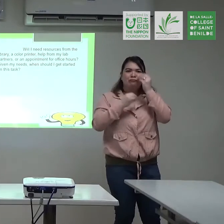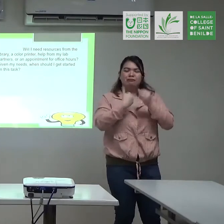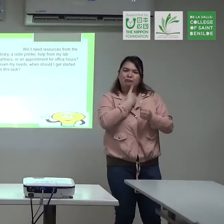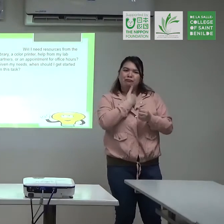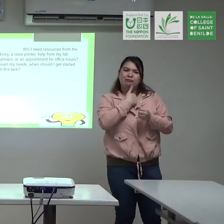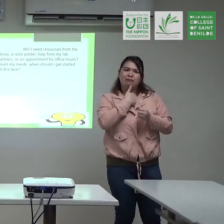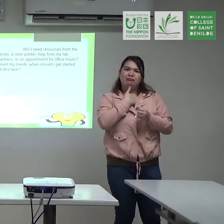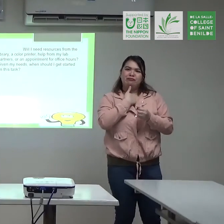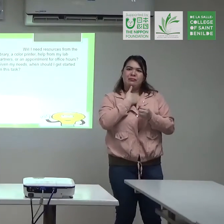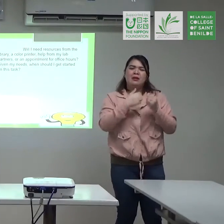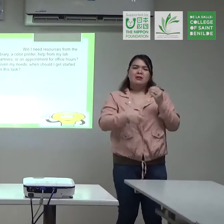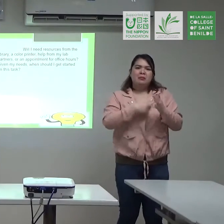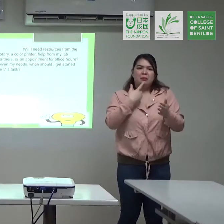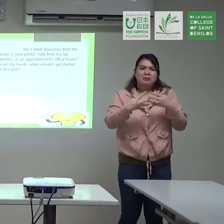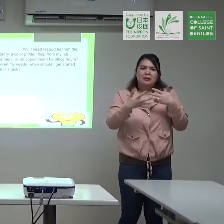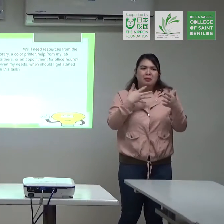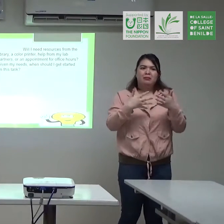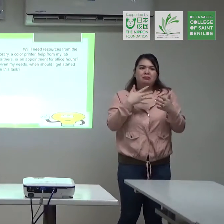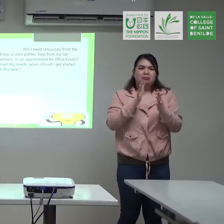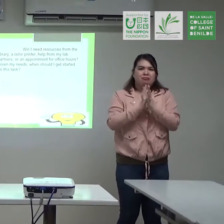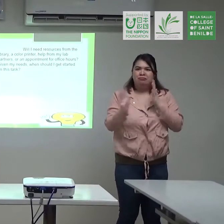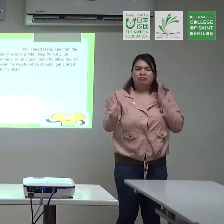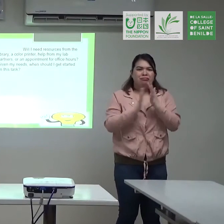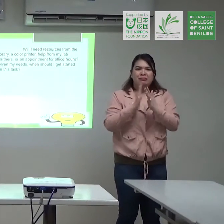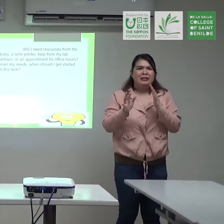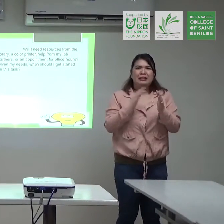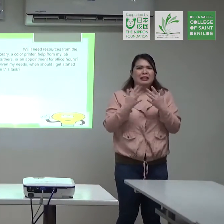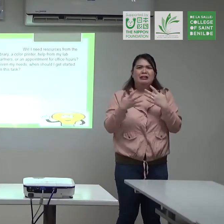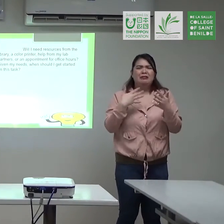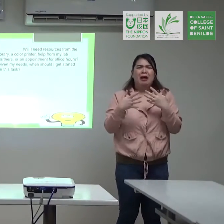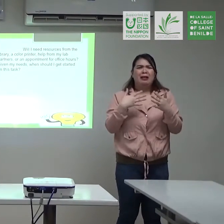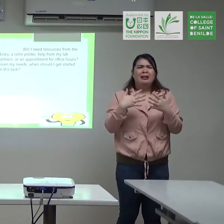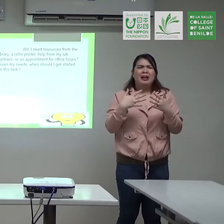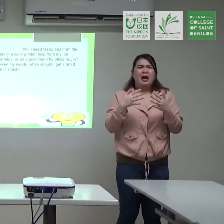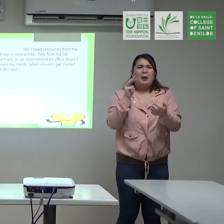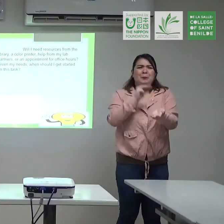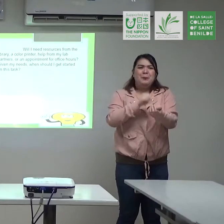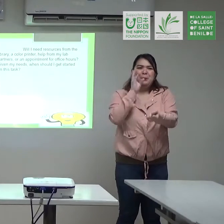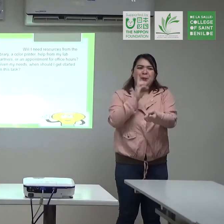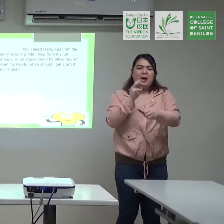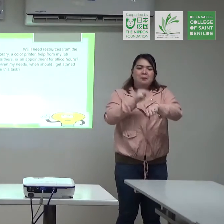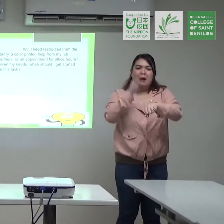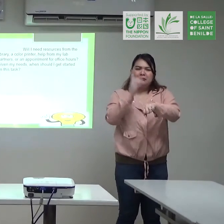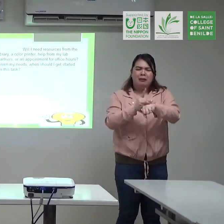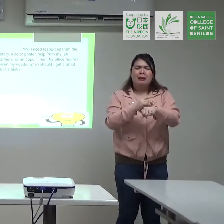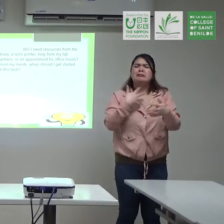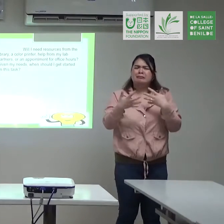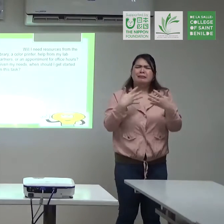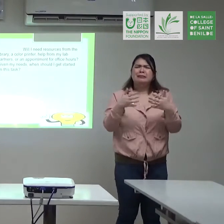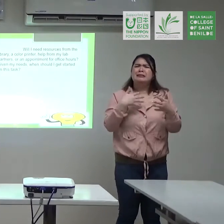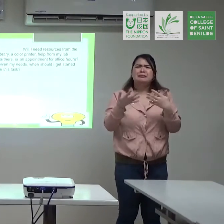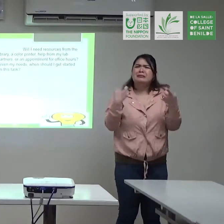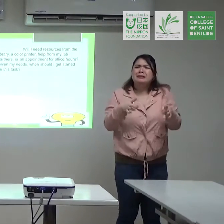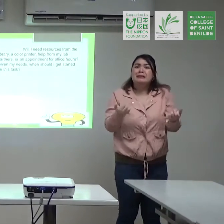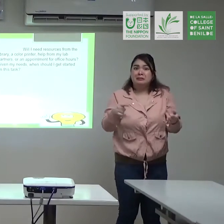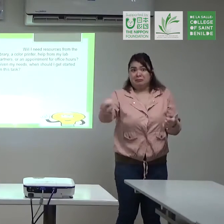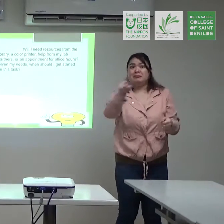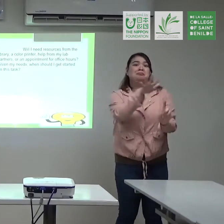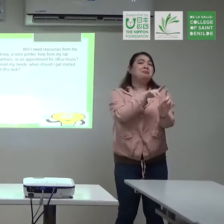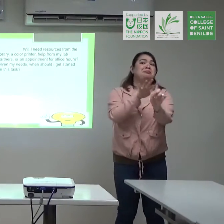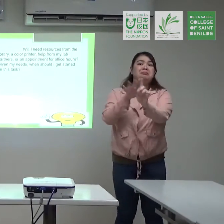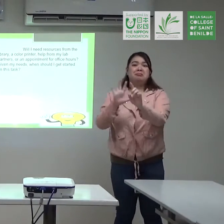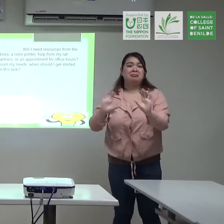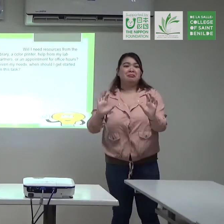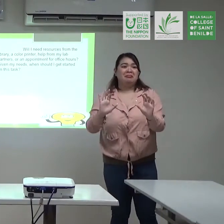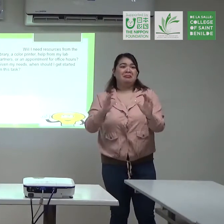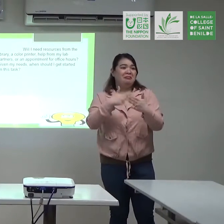well-lighted, sometimes madugo na Jollibee or Macdo. And this is happening even today, di ba? There